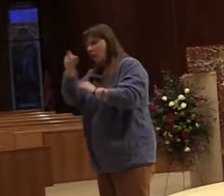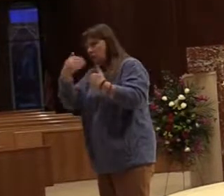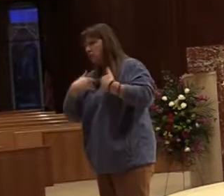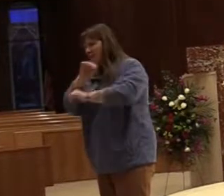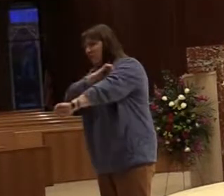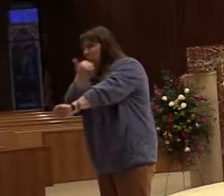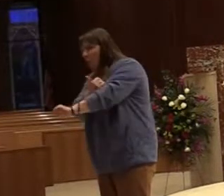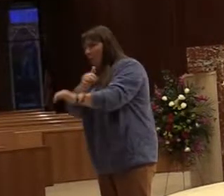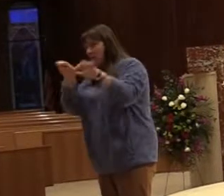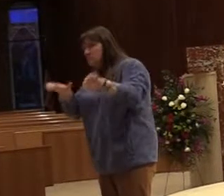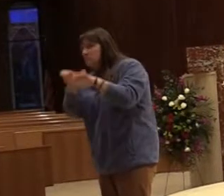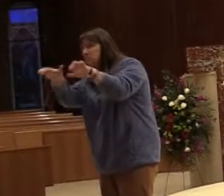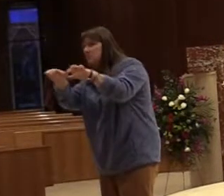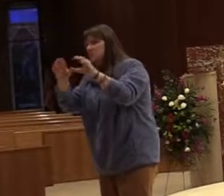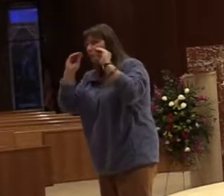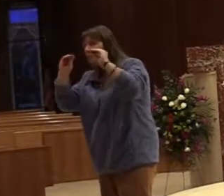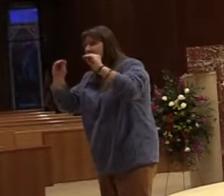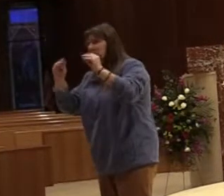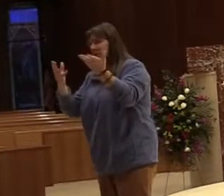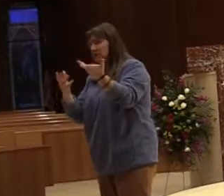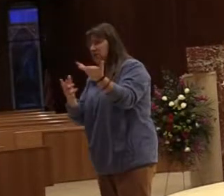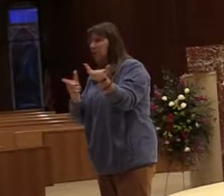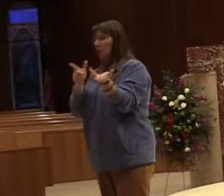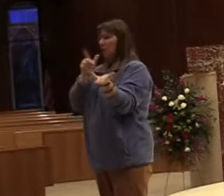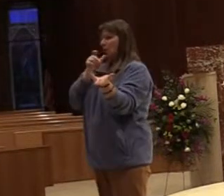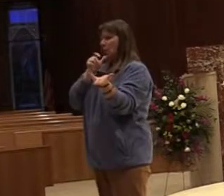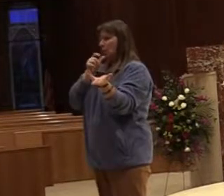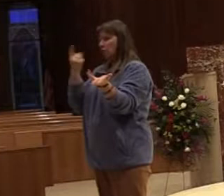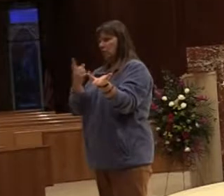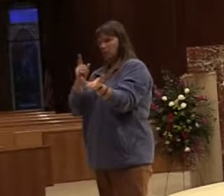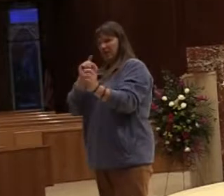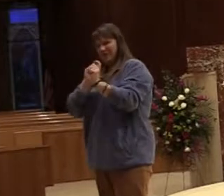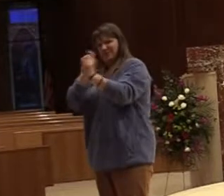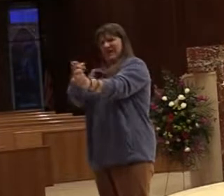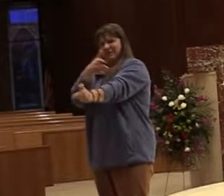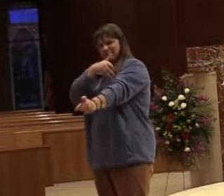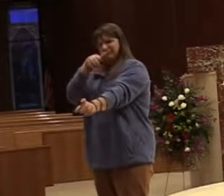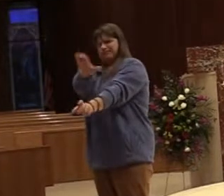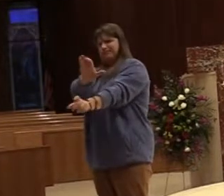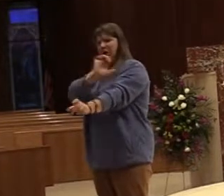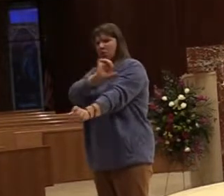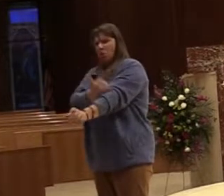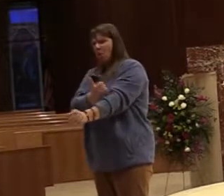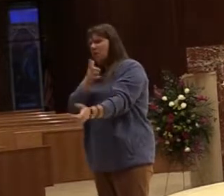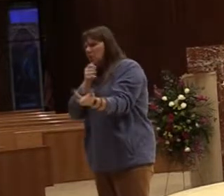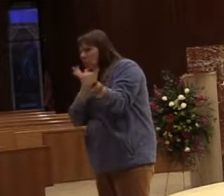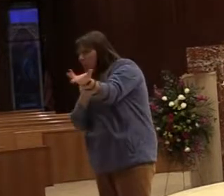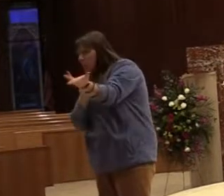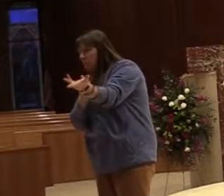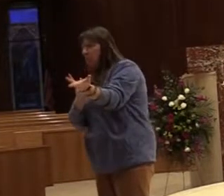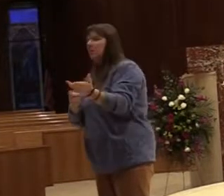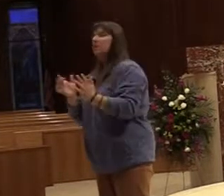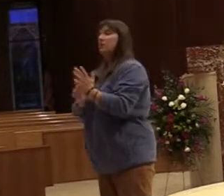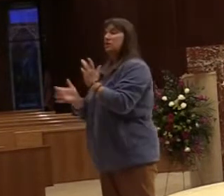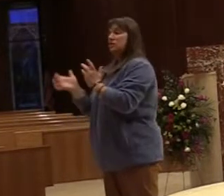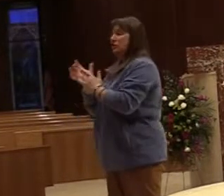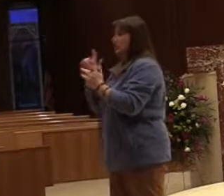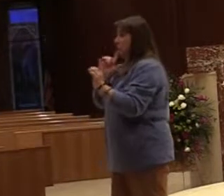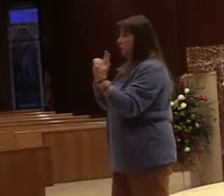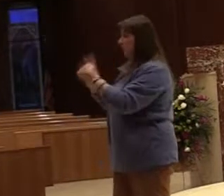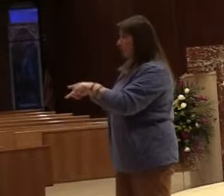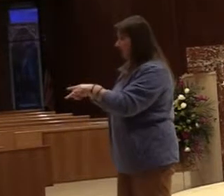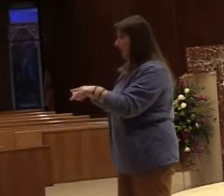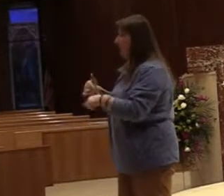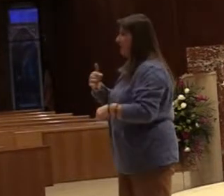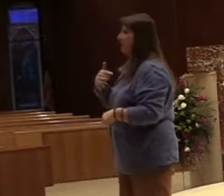these things? Or who is the one who gave you this authority?" He said to them in reply, "I